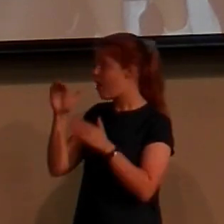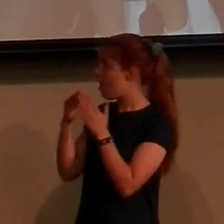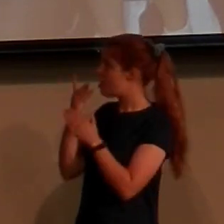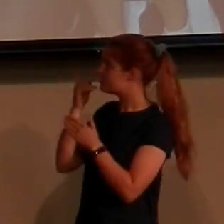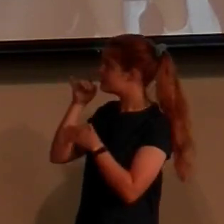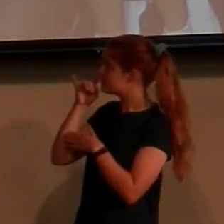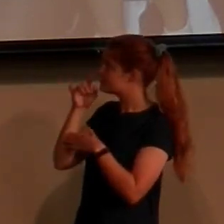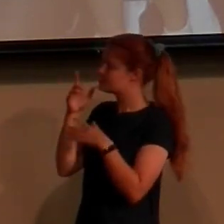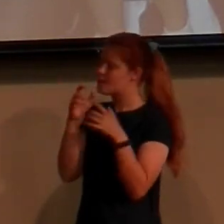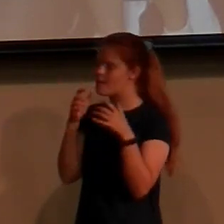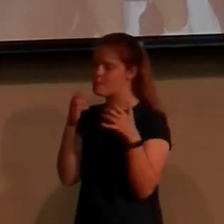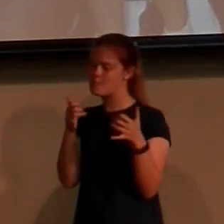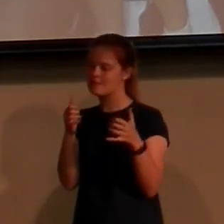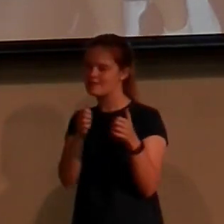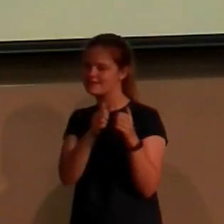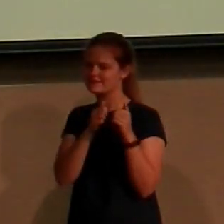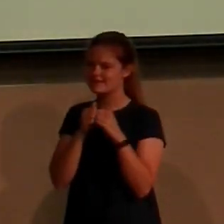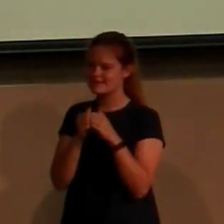we love them very much.